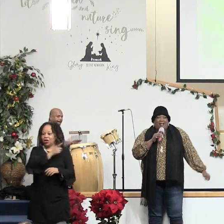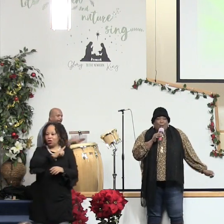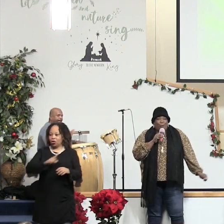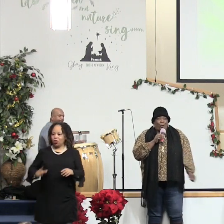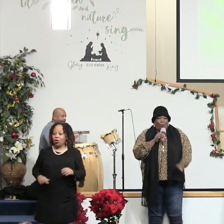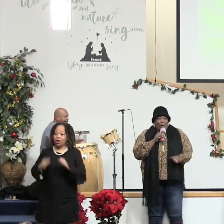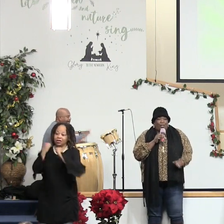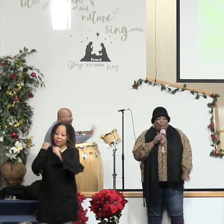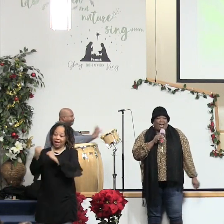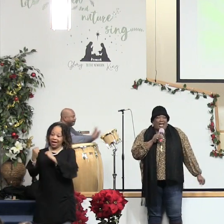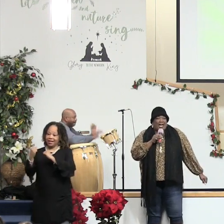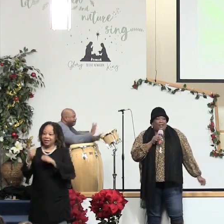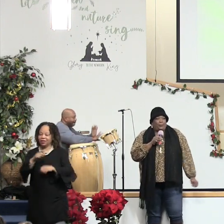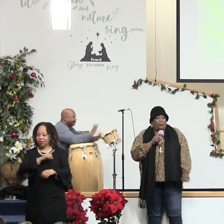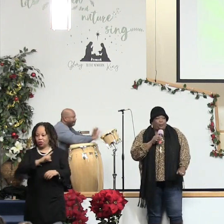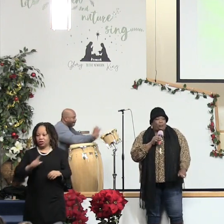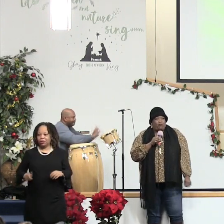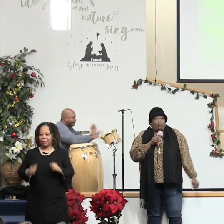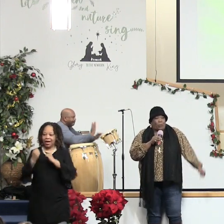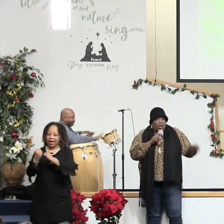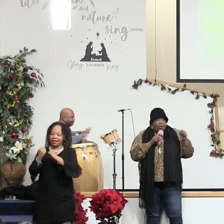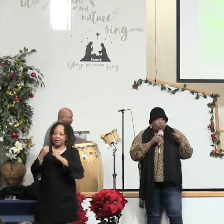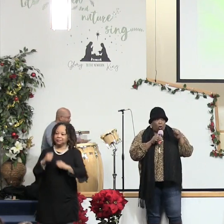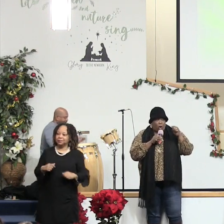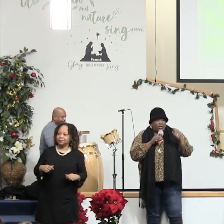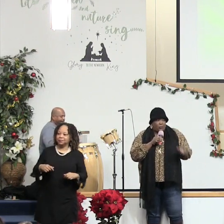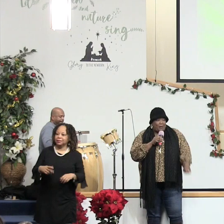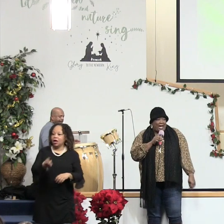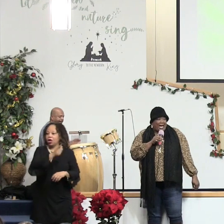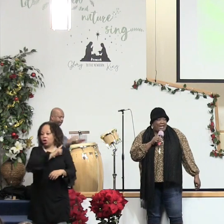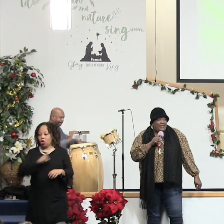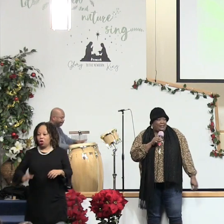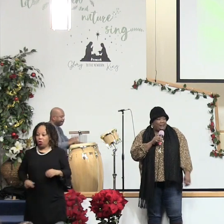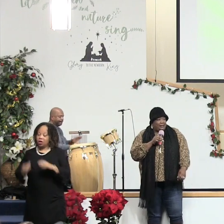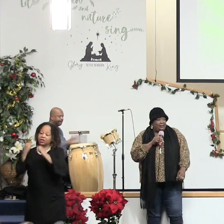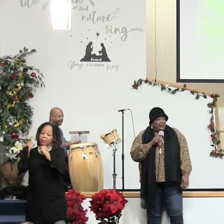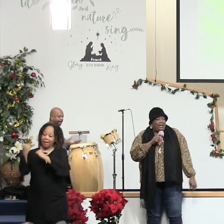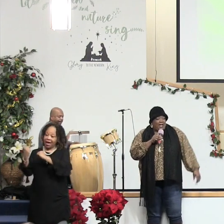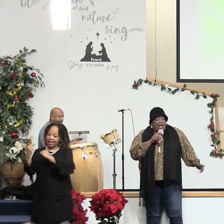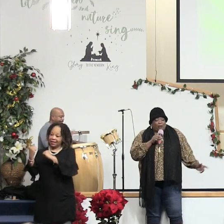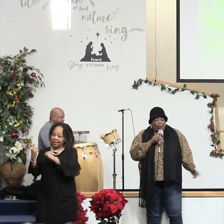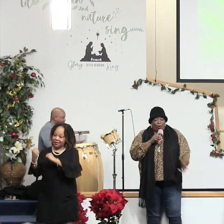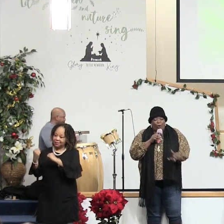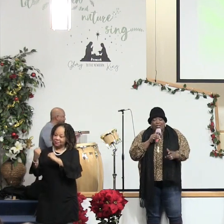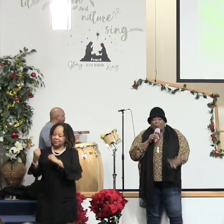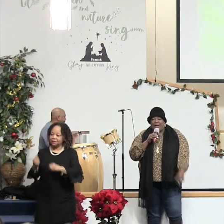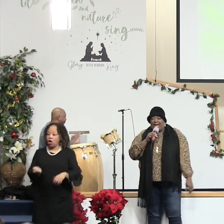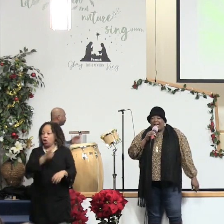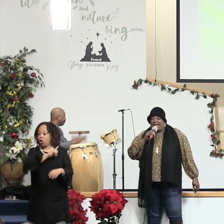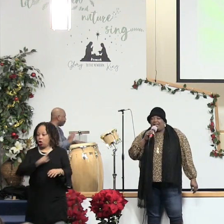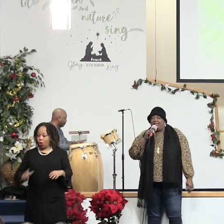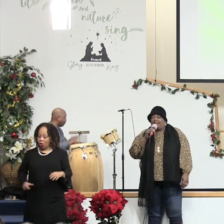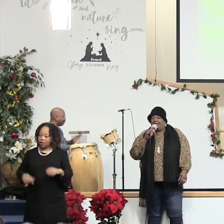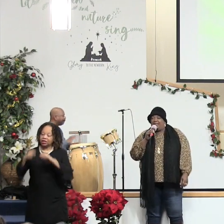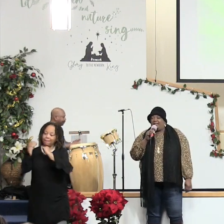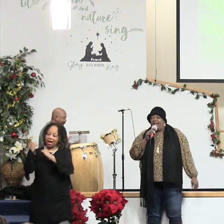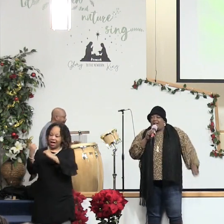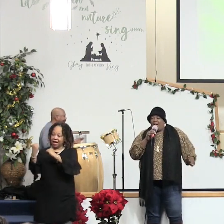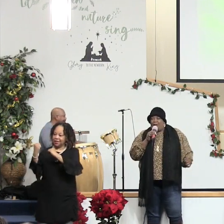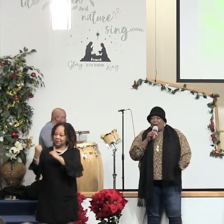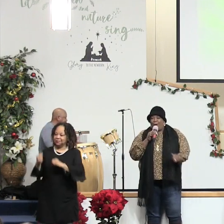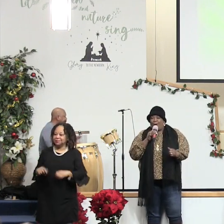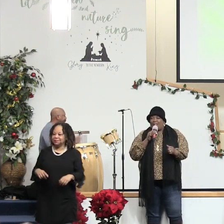you're mighty. Lord, you're mighty. Lord, you're mighty. Lord, you're mighty. Lord, you're mighty. Lord, you're mighty. Lord,